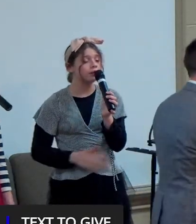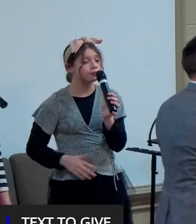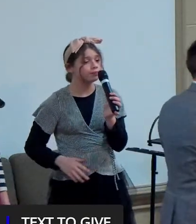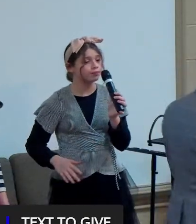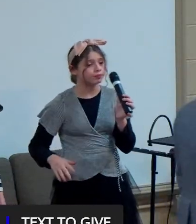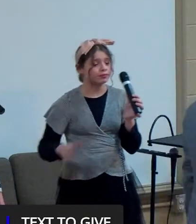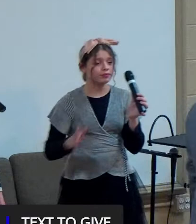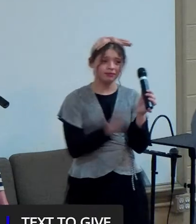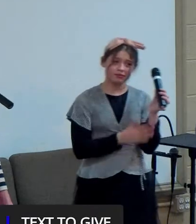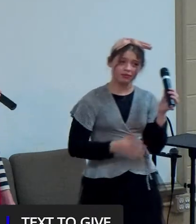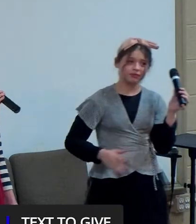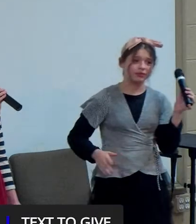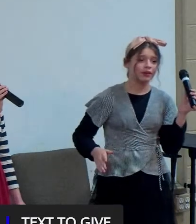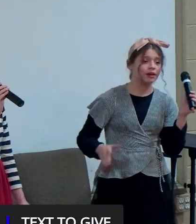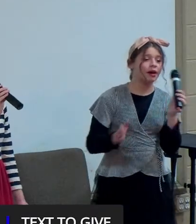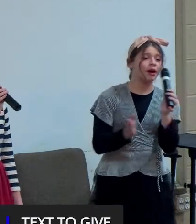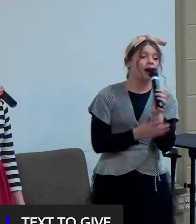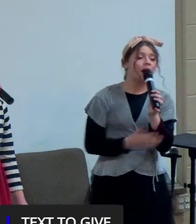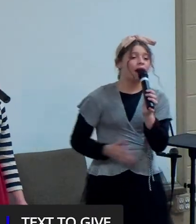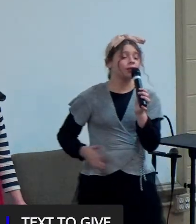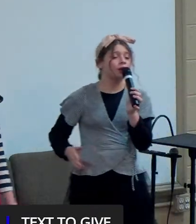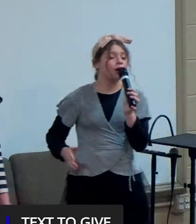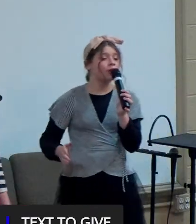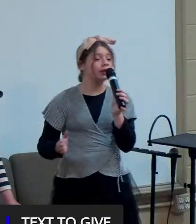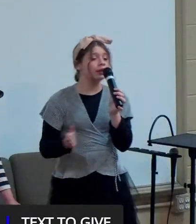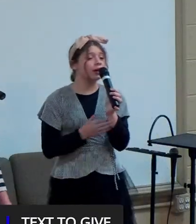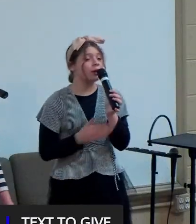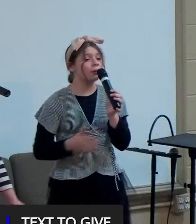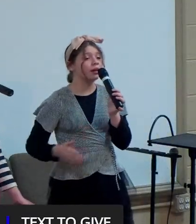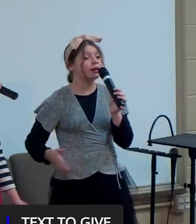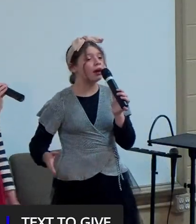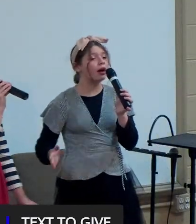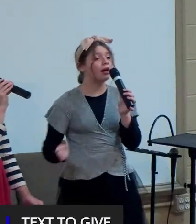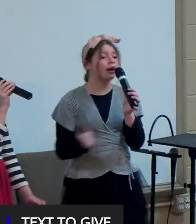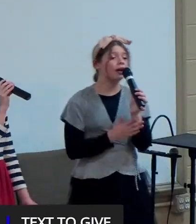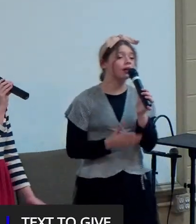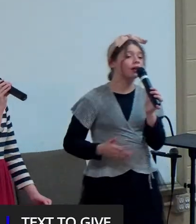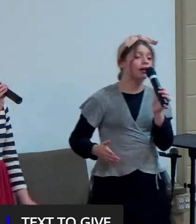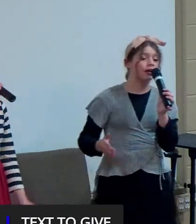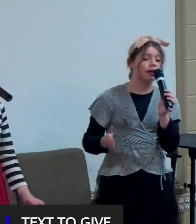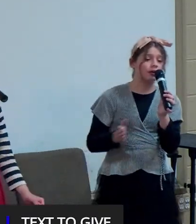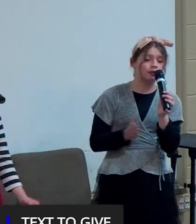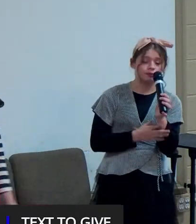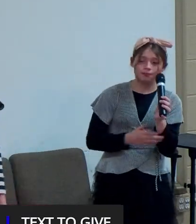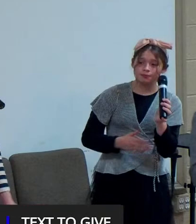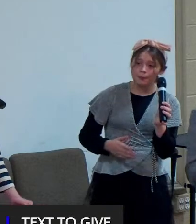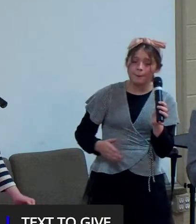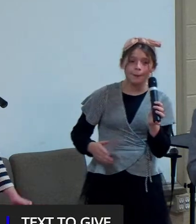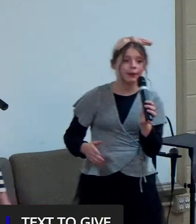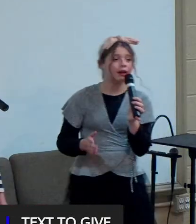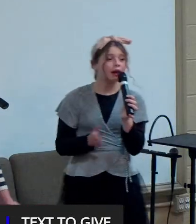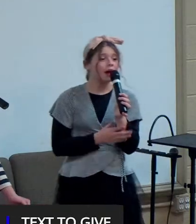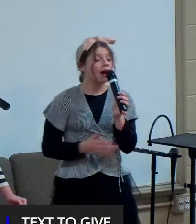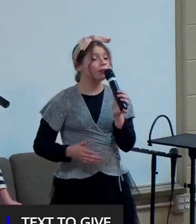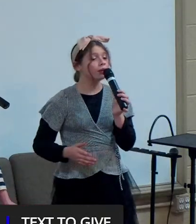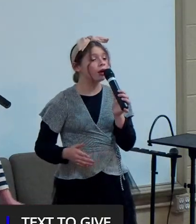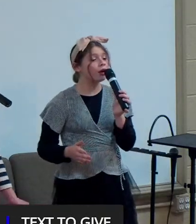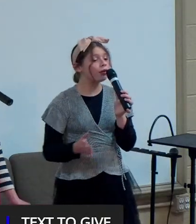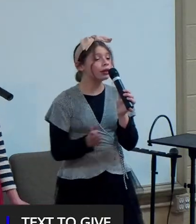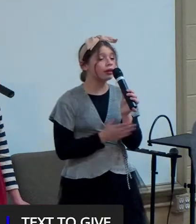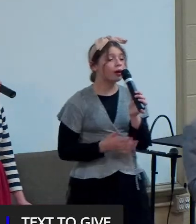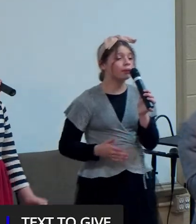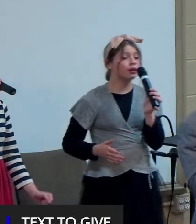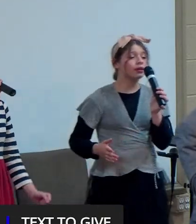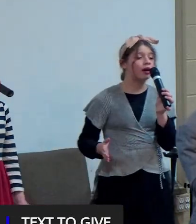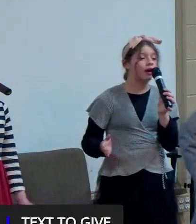Lord. Oh, oh, I'm going up yonder. Somebody help me say, I'm